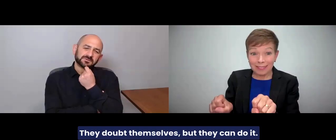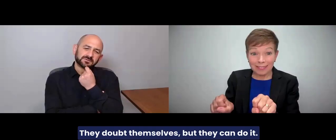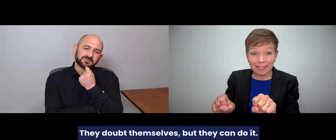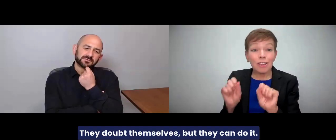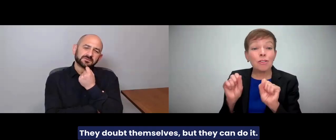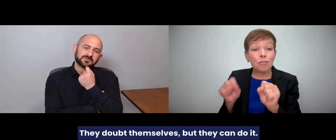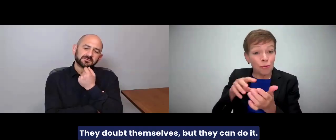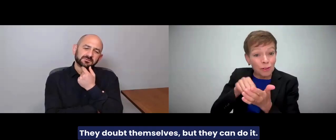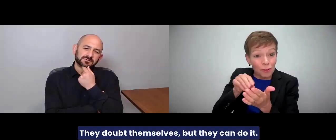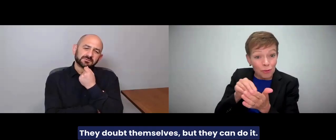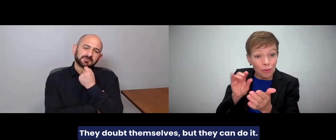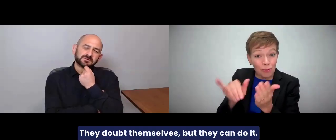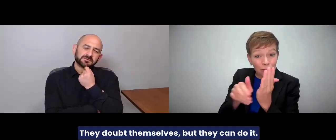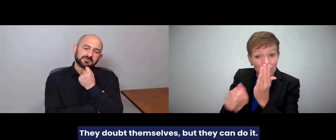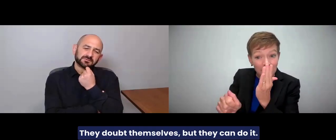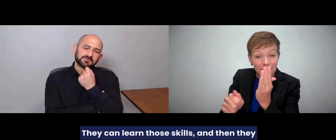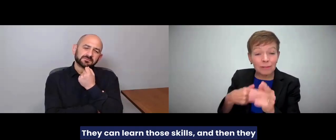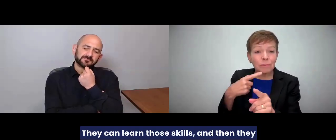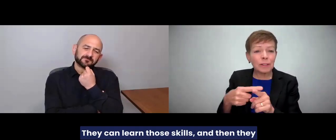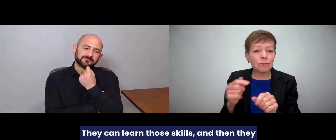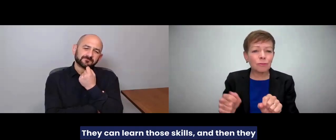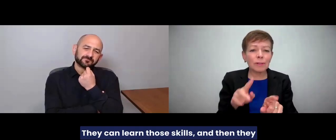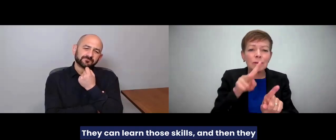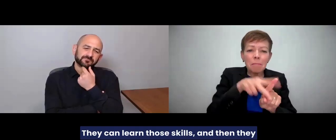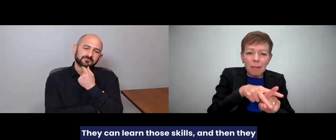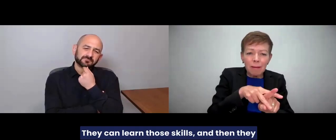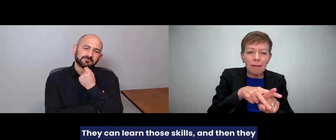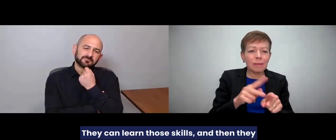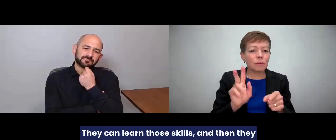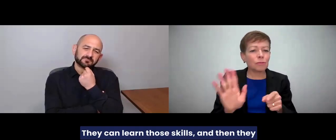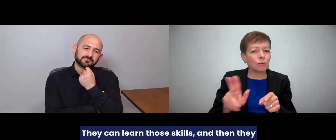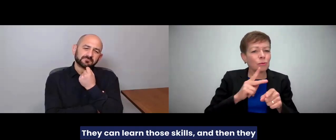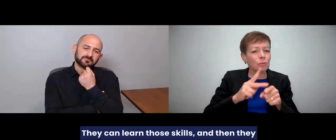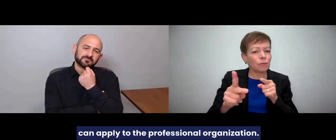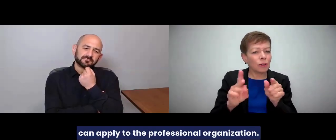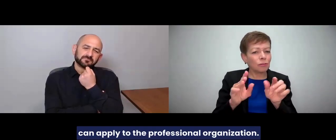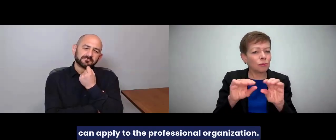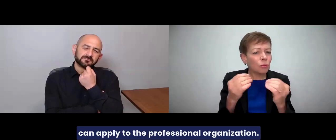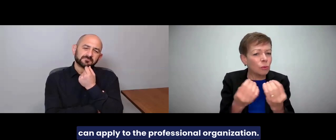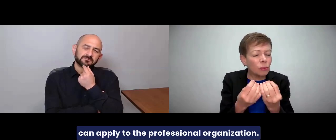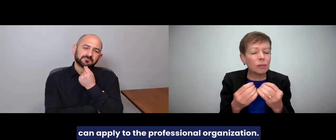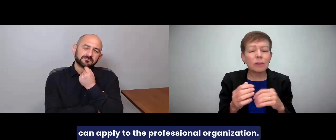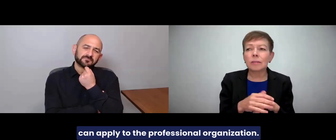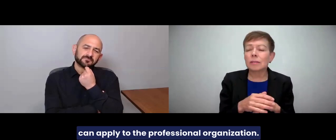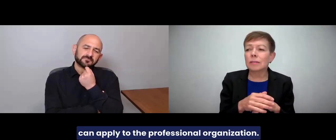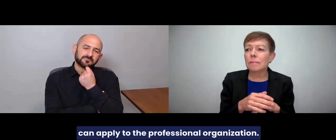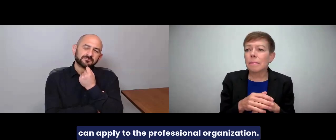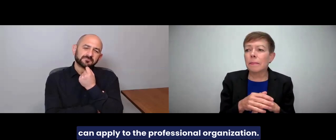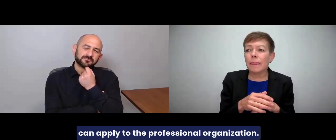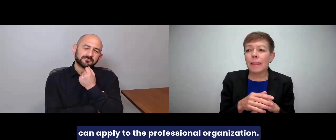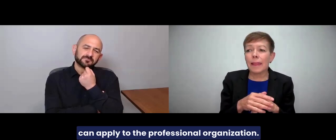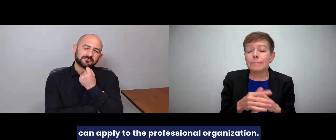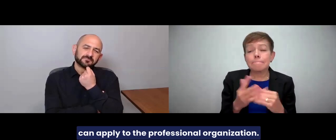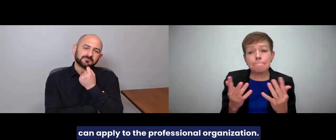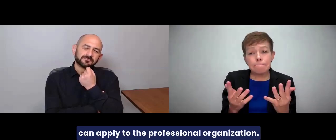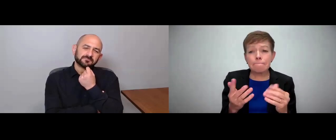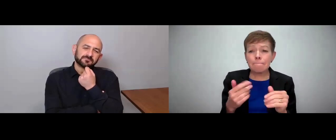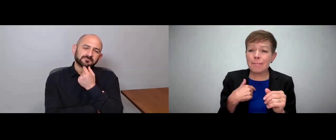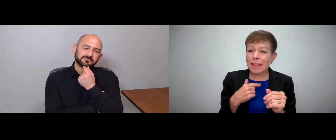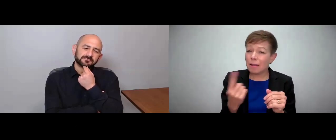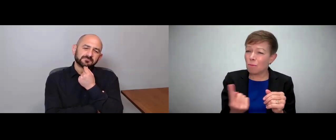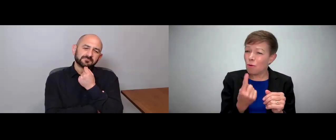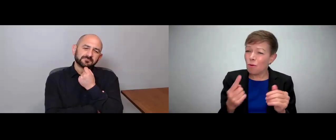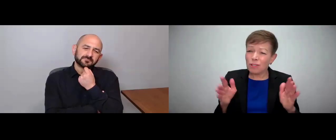doubt themselves, but they can do it. They can learn those skills and then they can apply to the professional